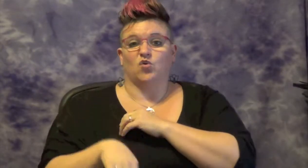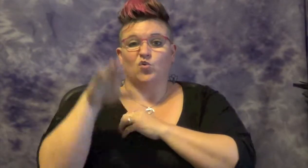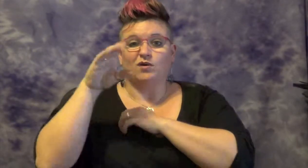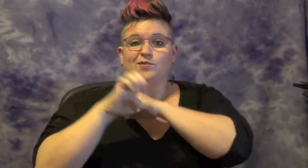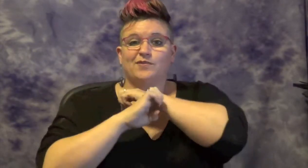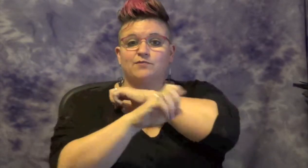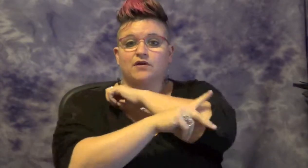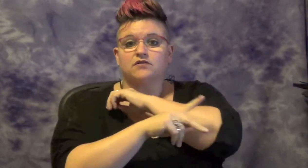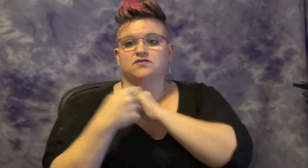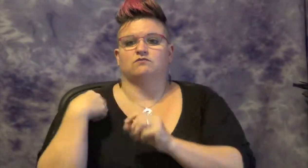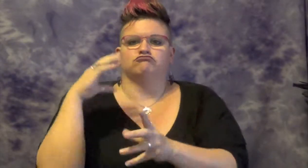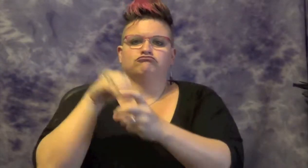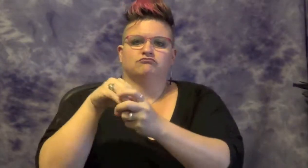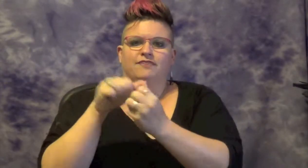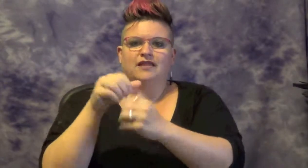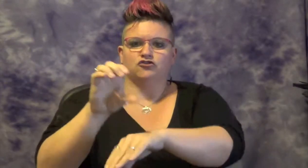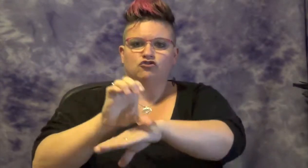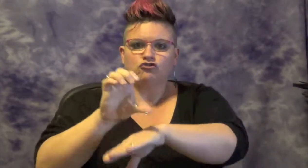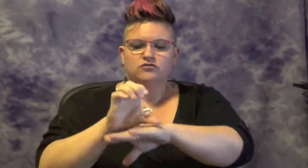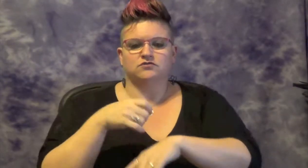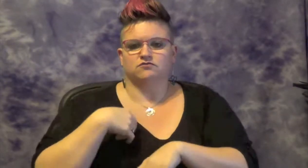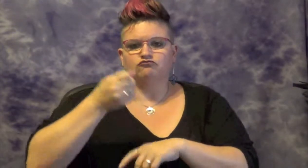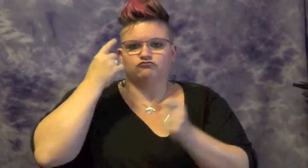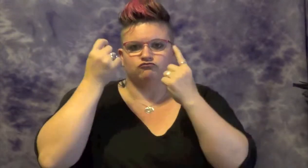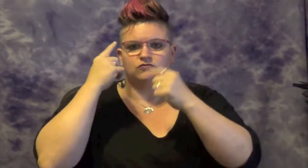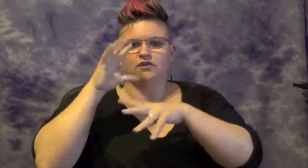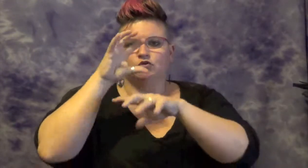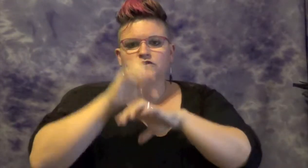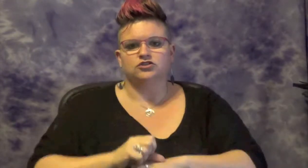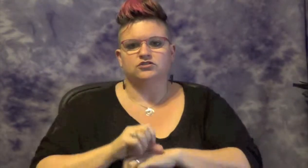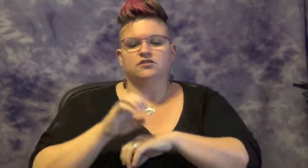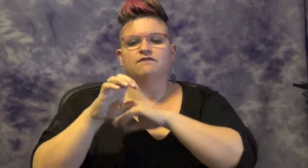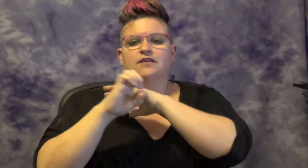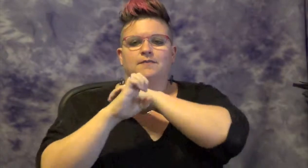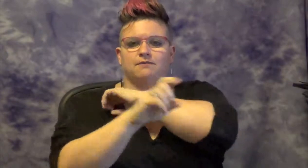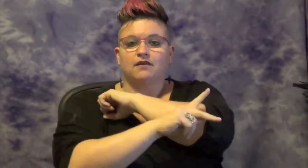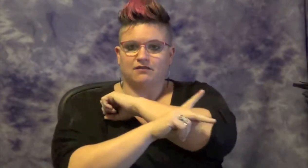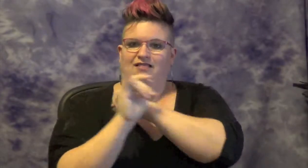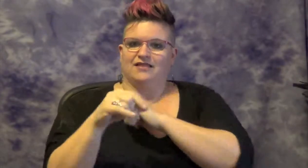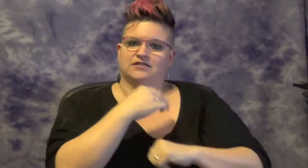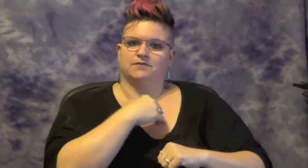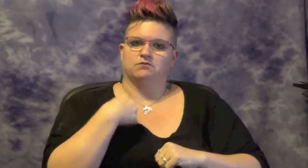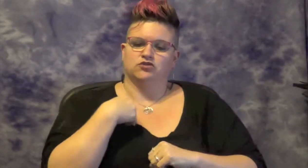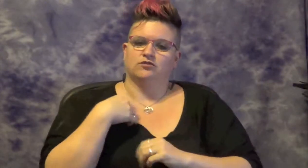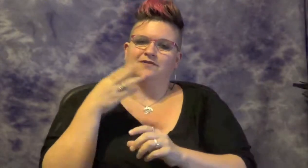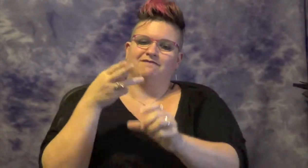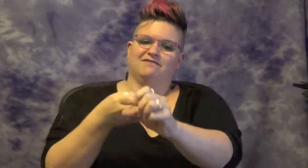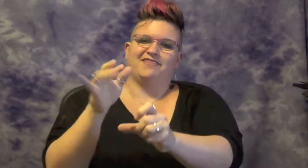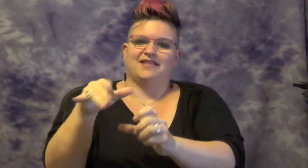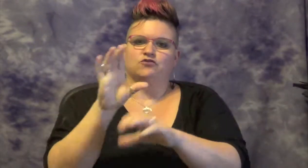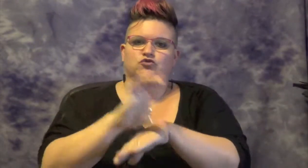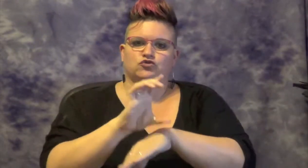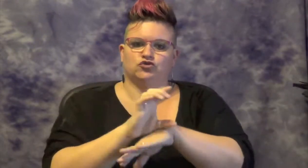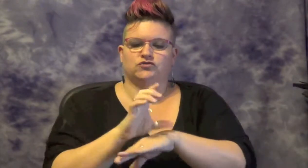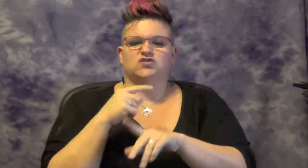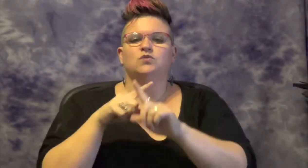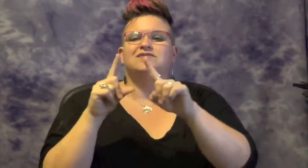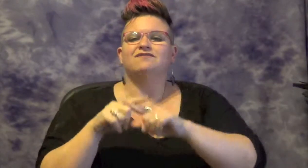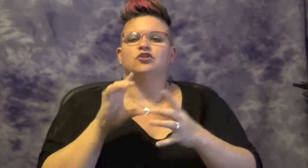an Episcopalian, so that's the church I went to, so I'm used to those kind of traditions, so that's the membership I